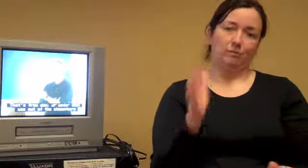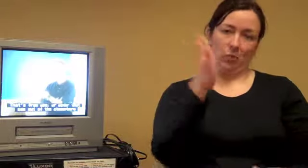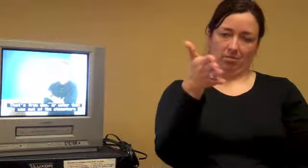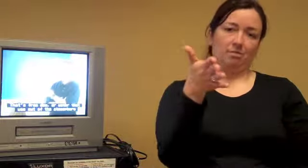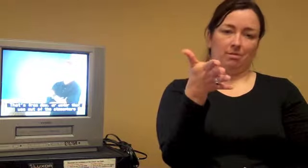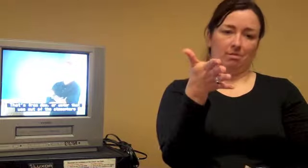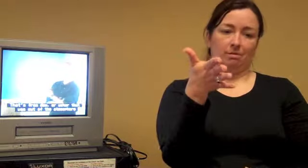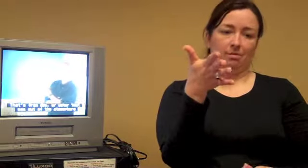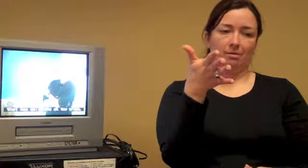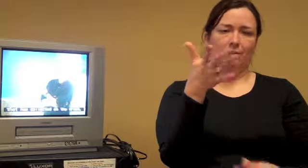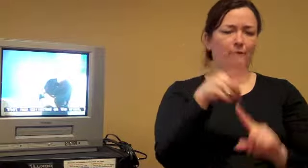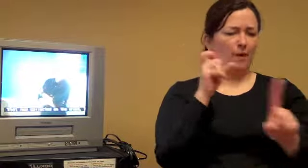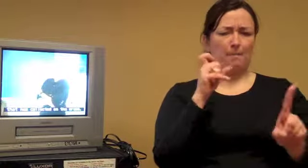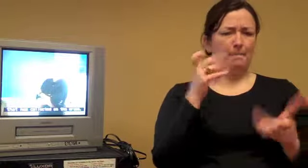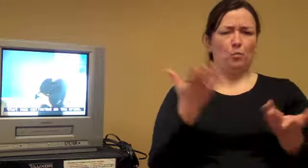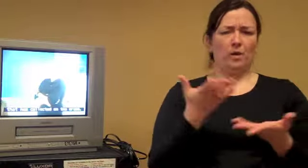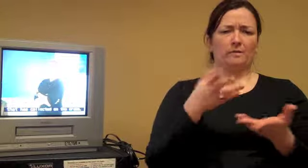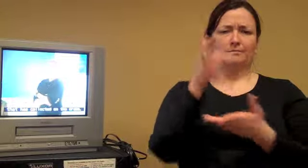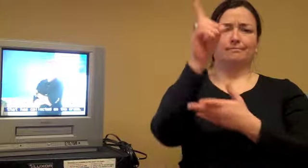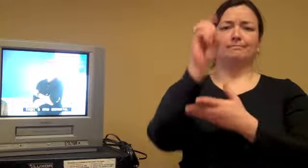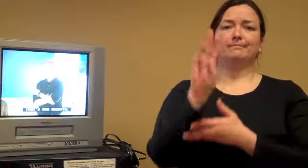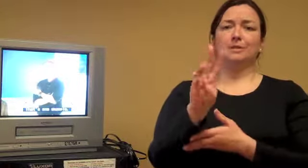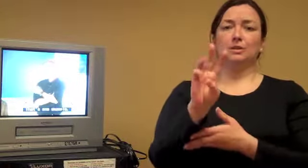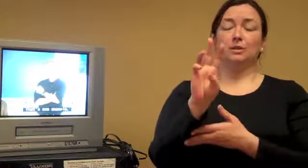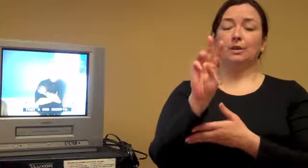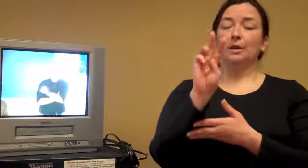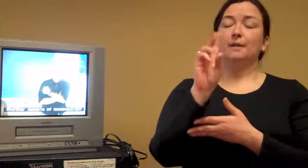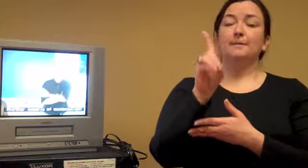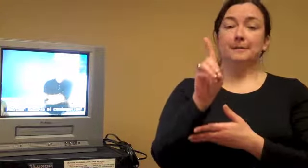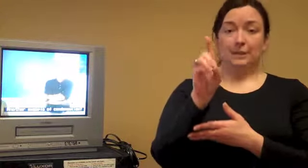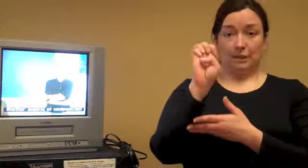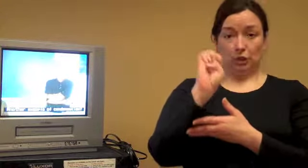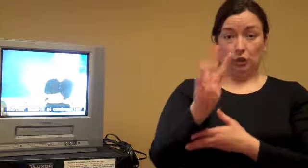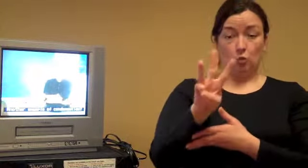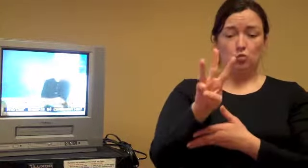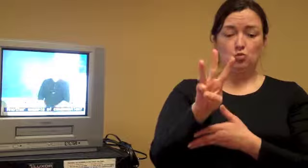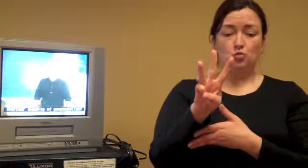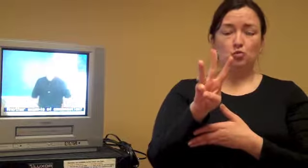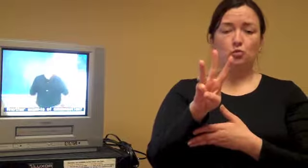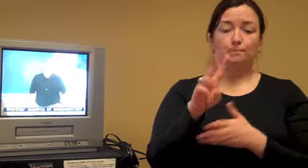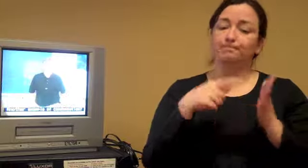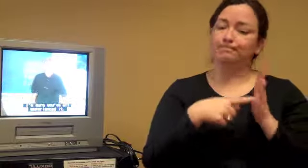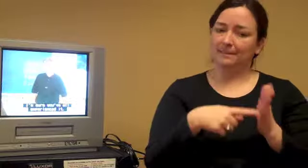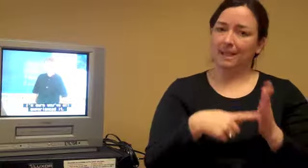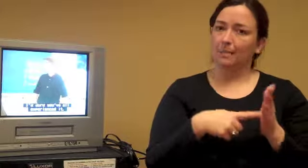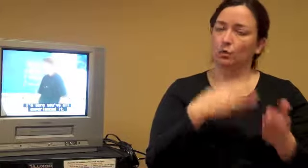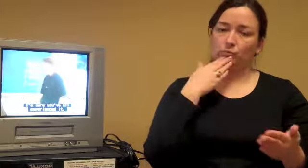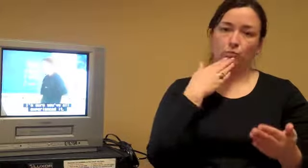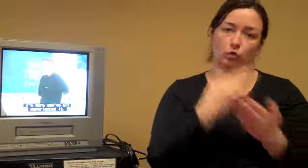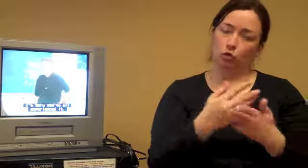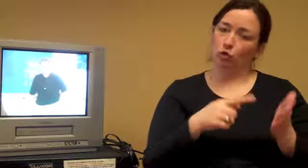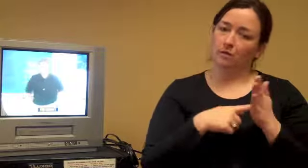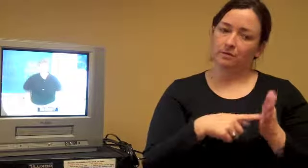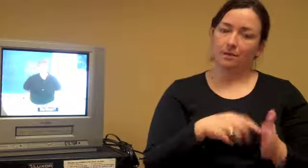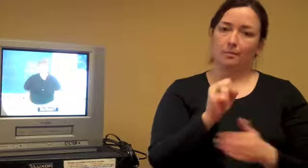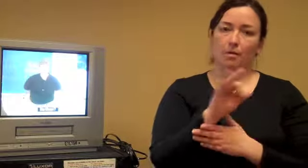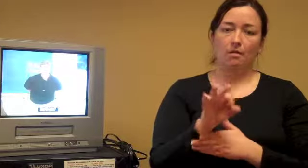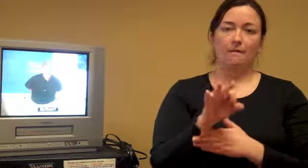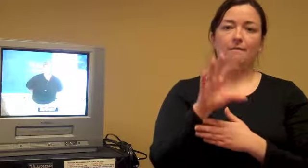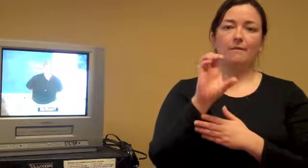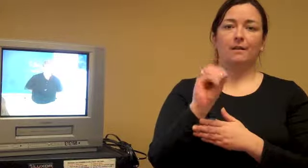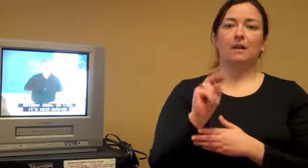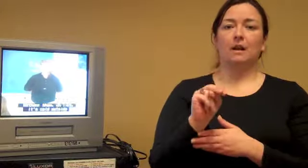out of the atmosphere that has collected on the grass. That's one example. Another example of condensation. I'm sure you've all experienced it.